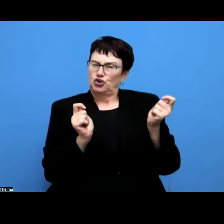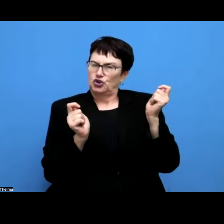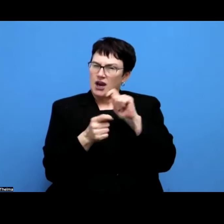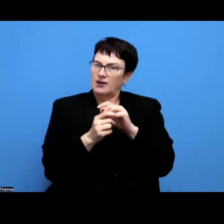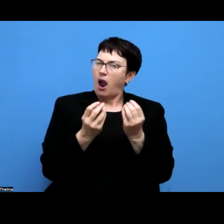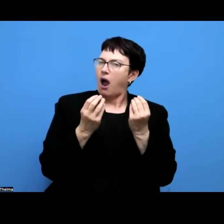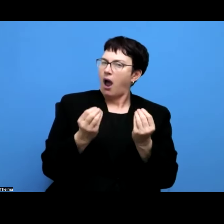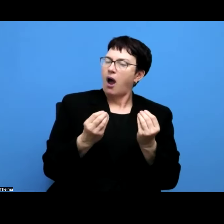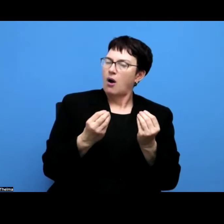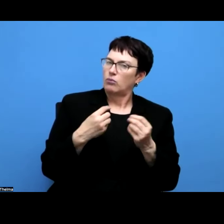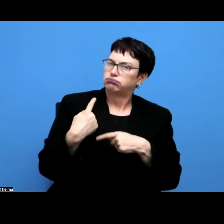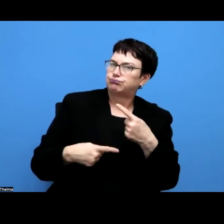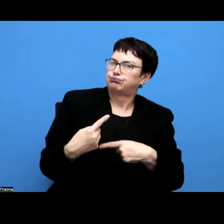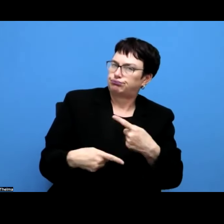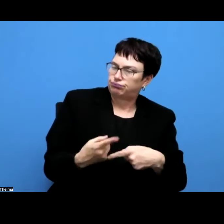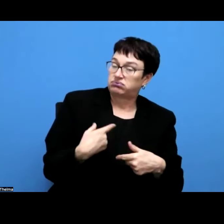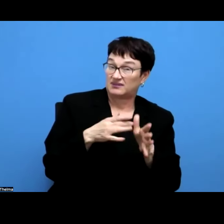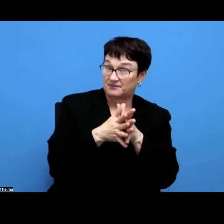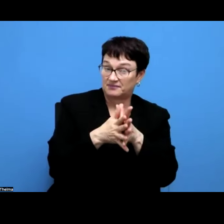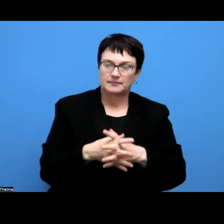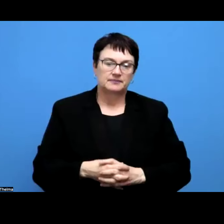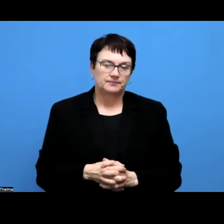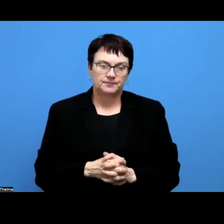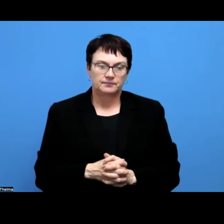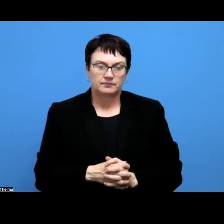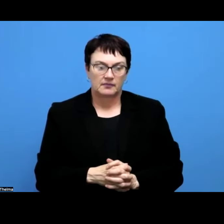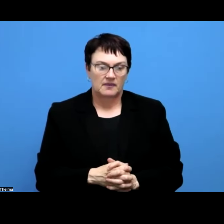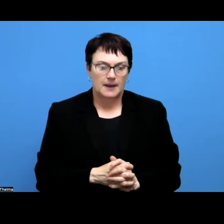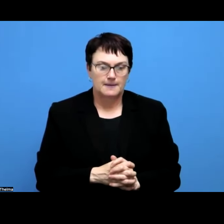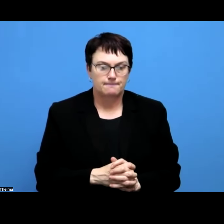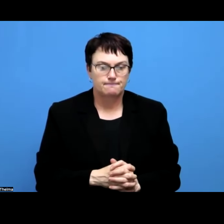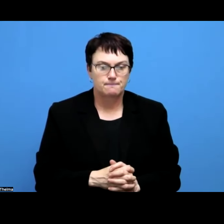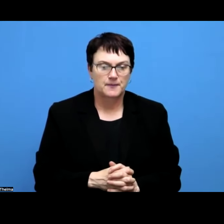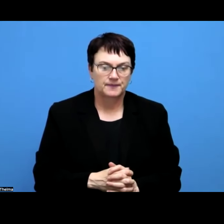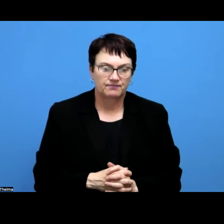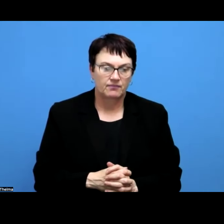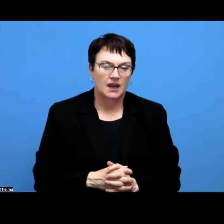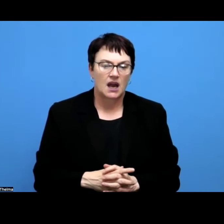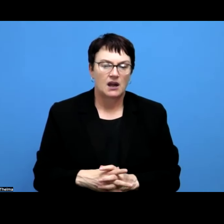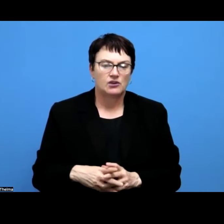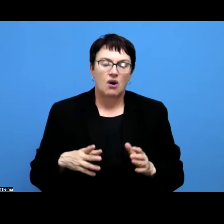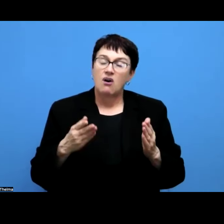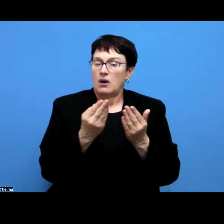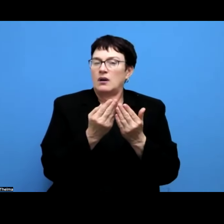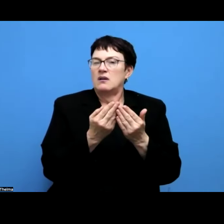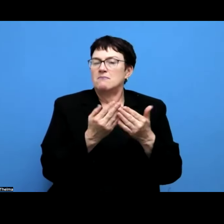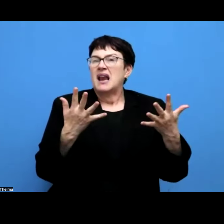So much of the things have been spoken about, but Kenya, we want to say that Kenya, we are a